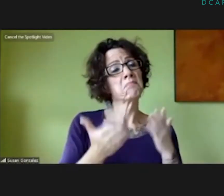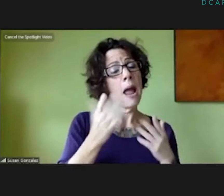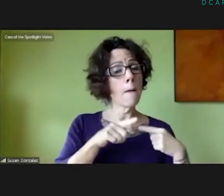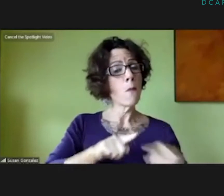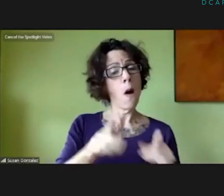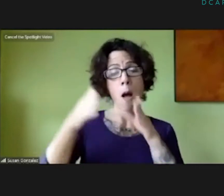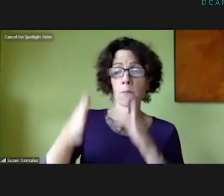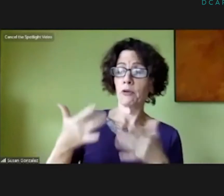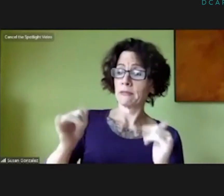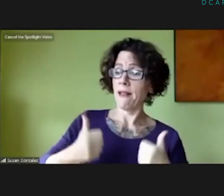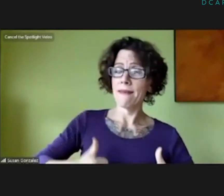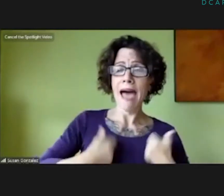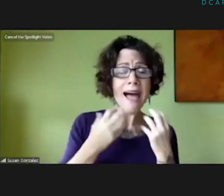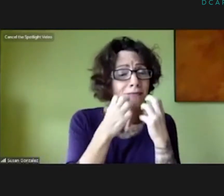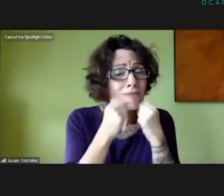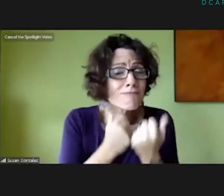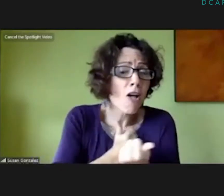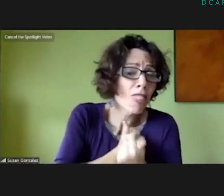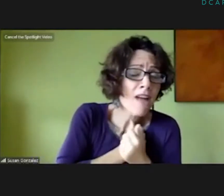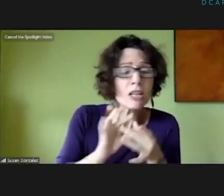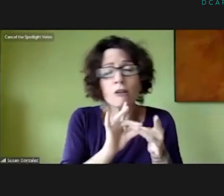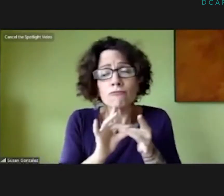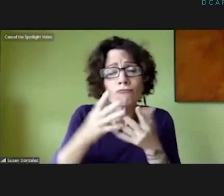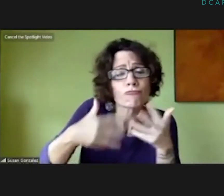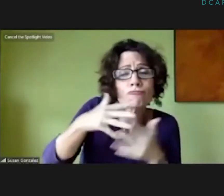Death does funny things to people.